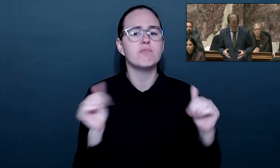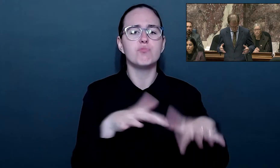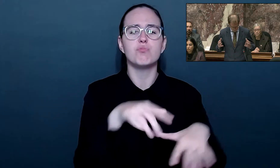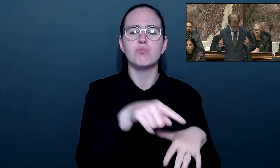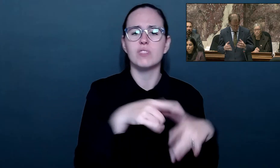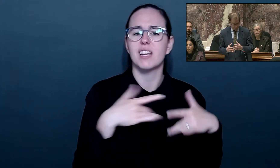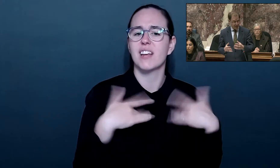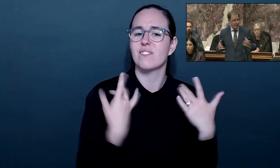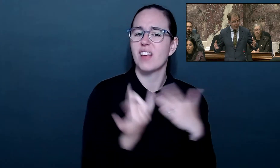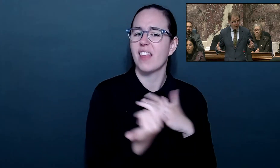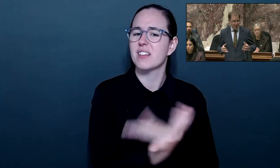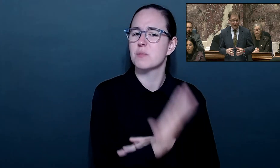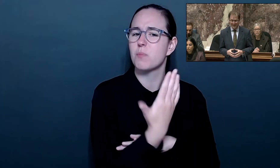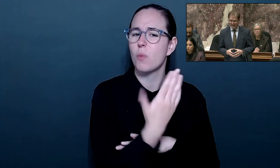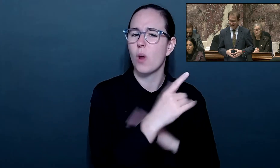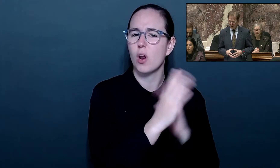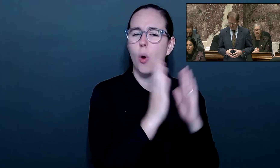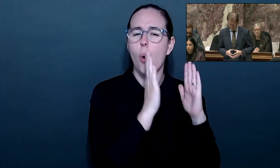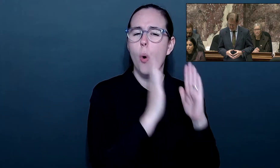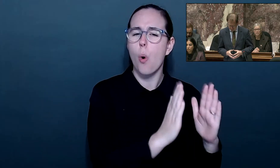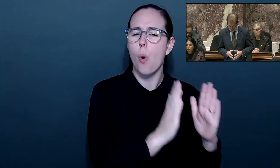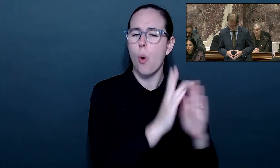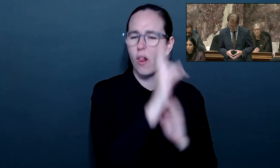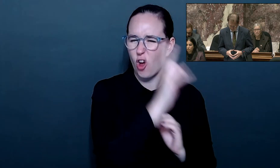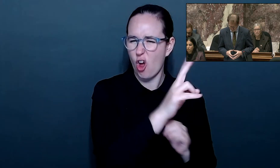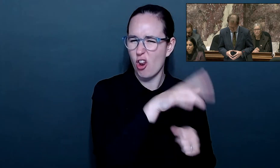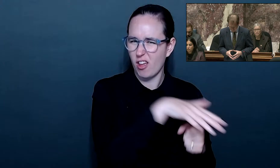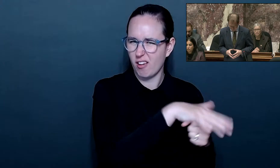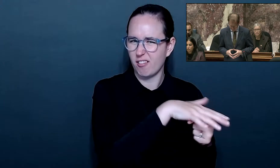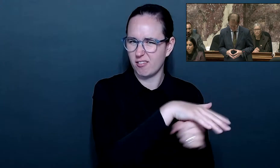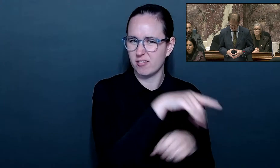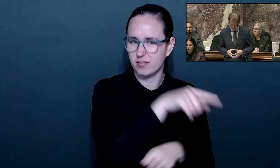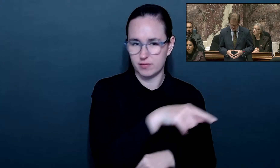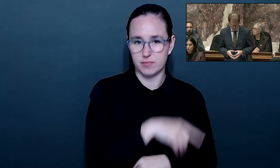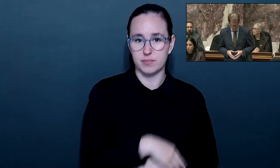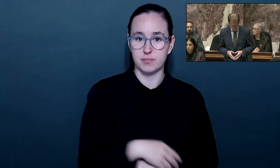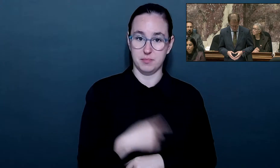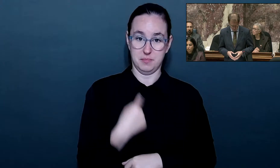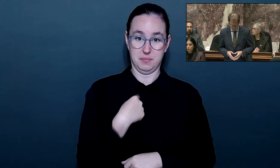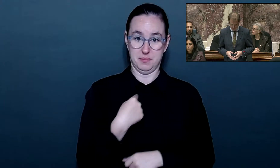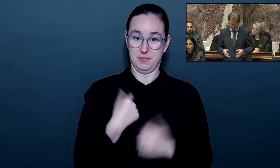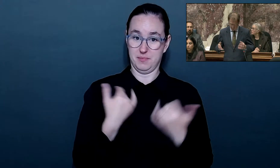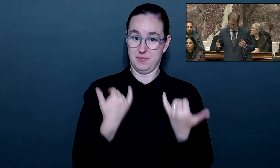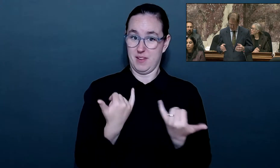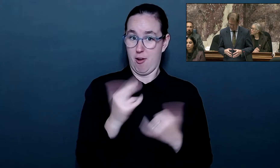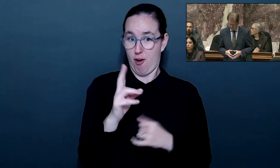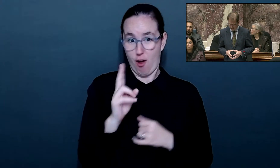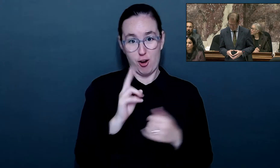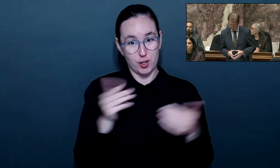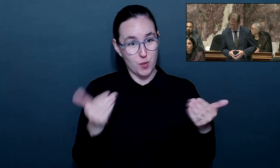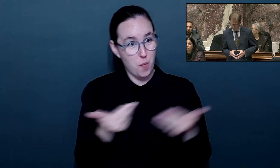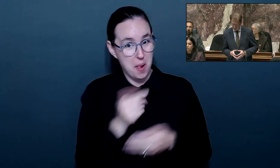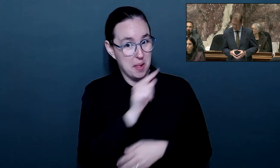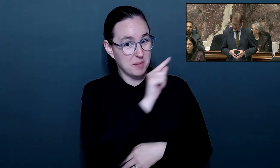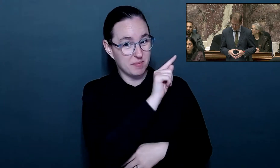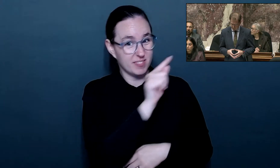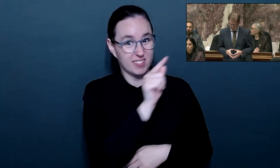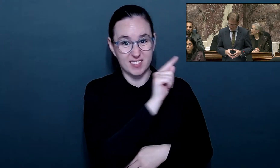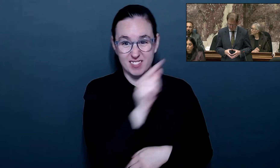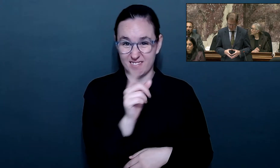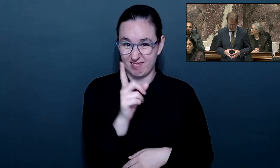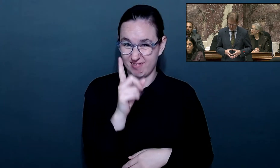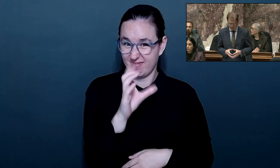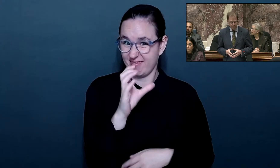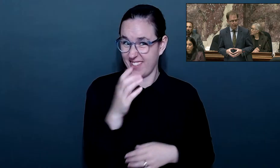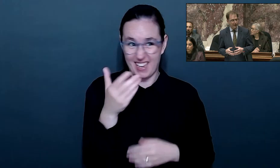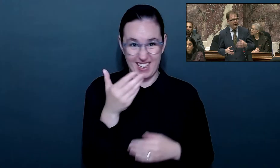to welcome some of our many guests, our 100 guests today, that included Andy Pham, who's a Vietnamese